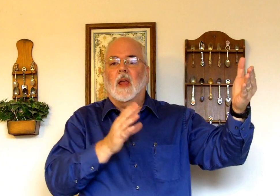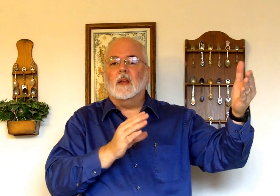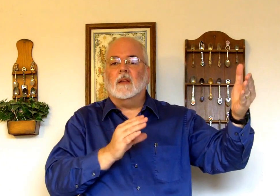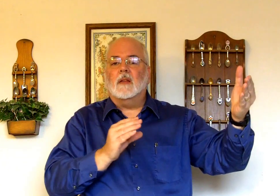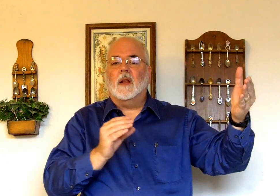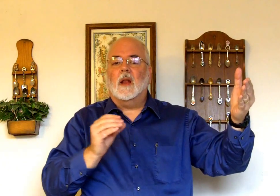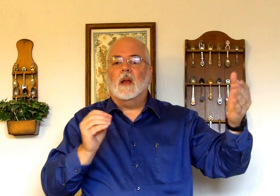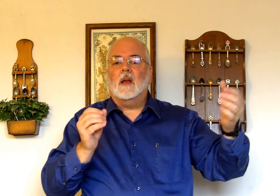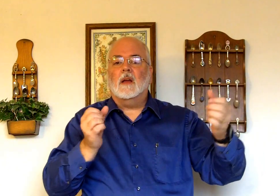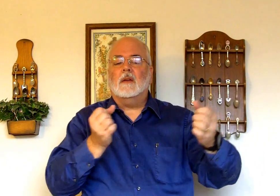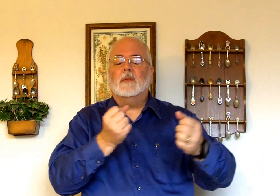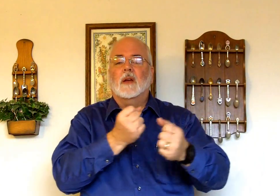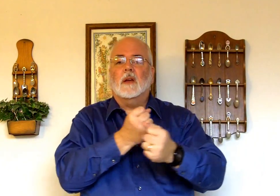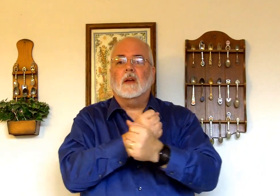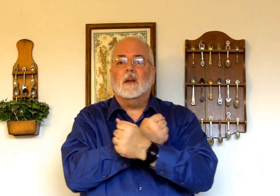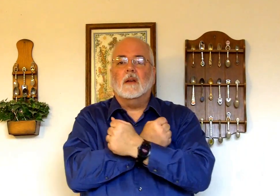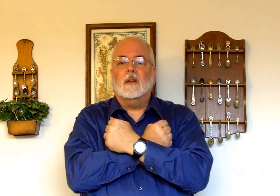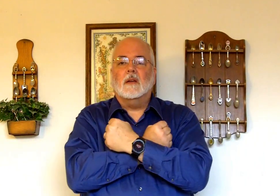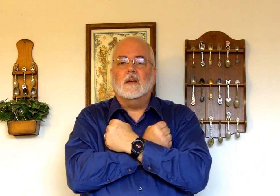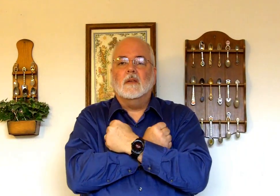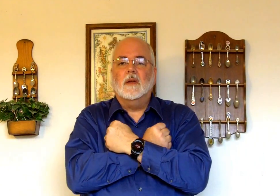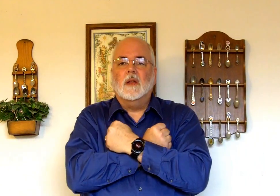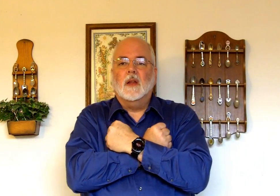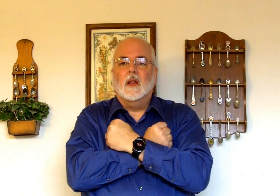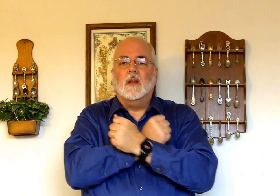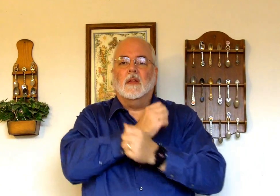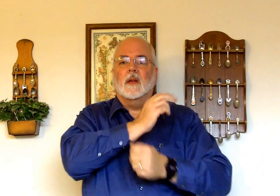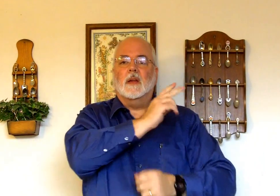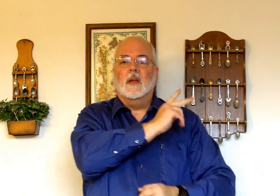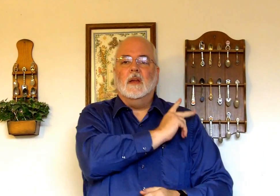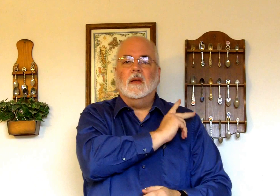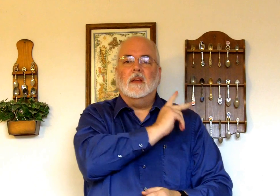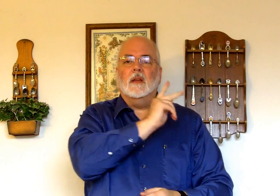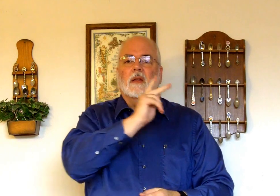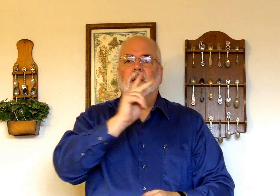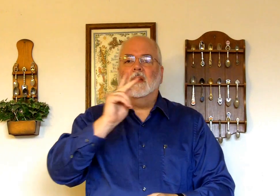and the love of the King.